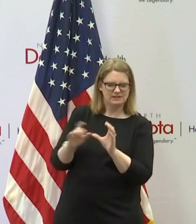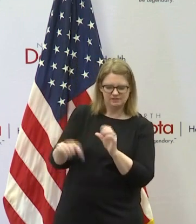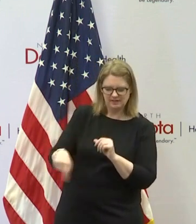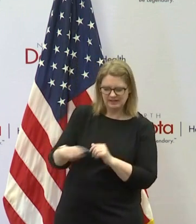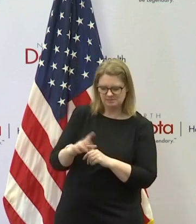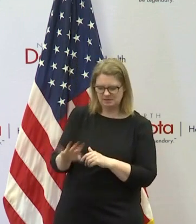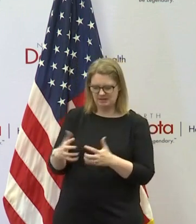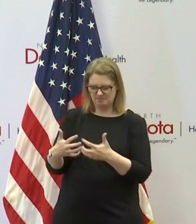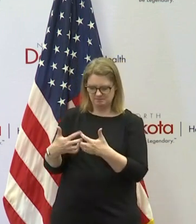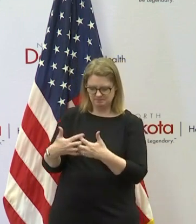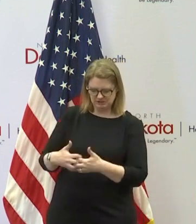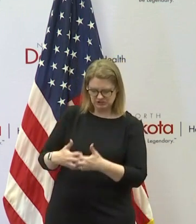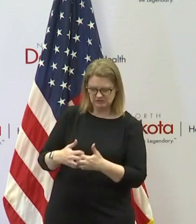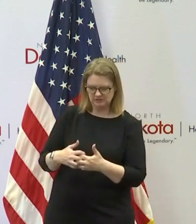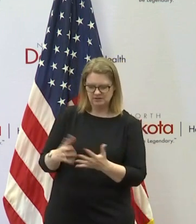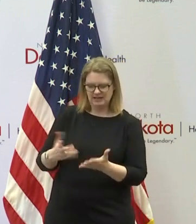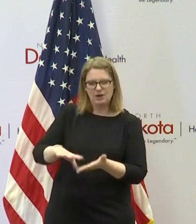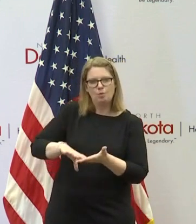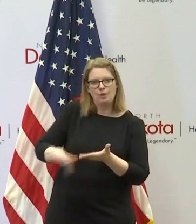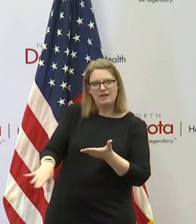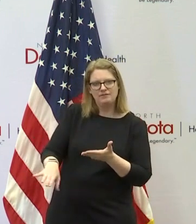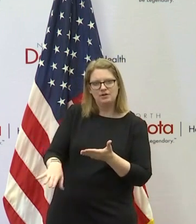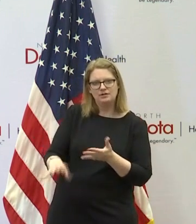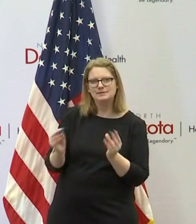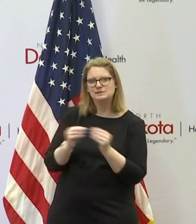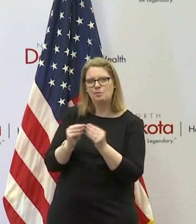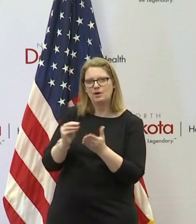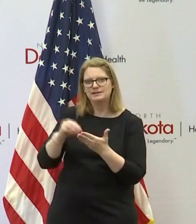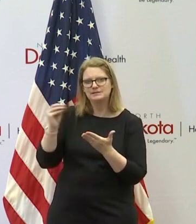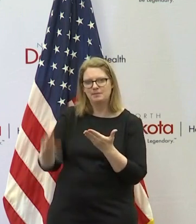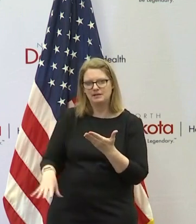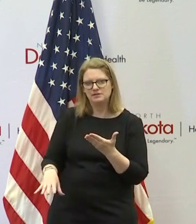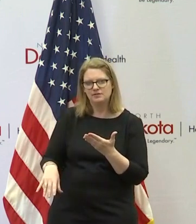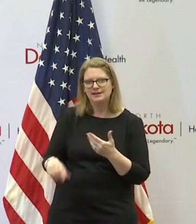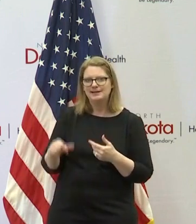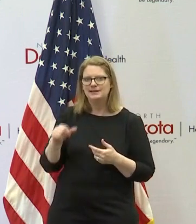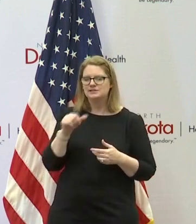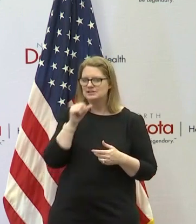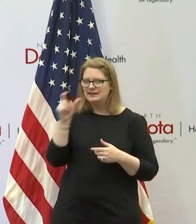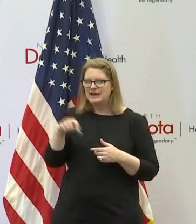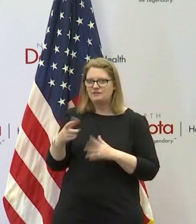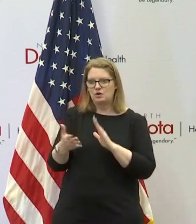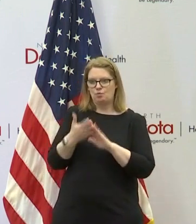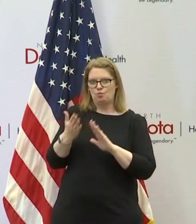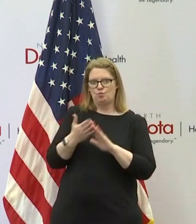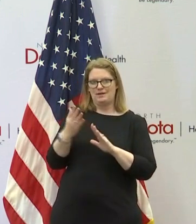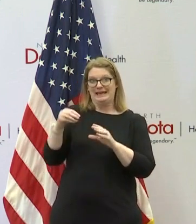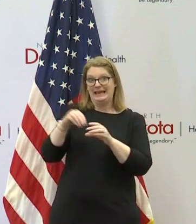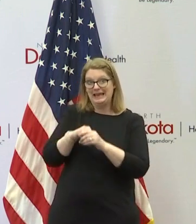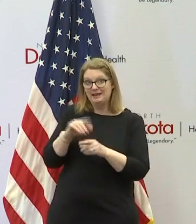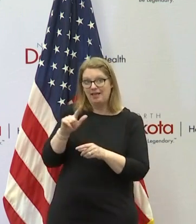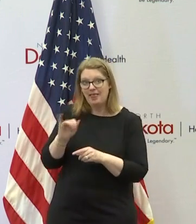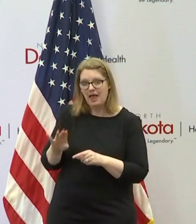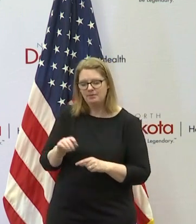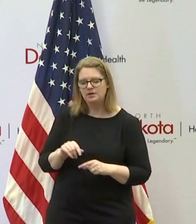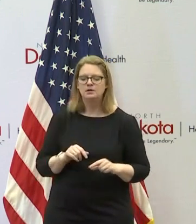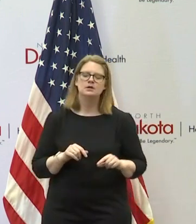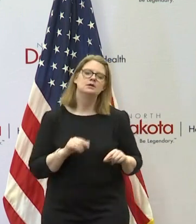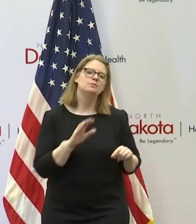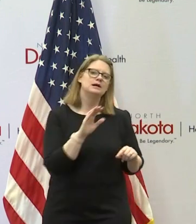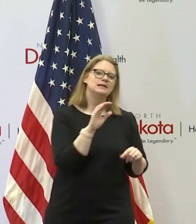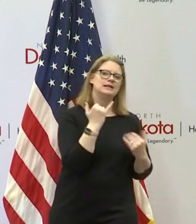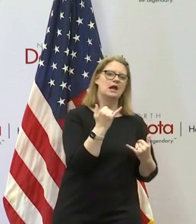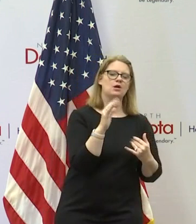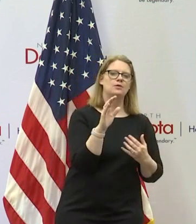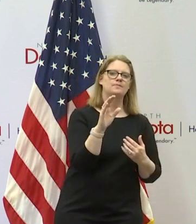that little machine had a CLIA waiver, which made it more expensive because you could run it outside of a lab. Where the discrepancy,